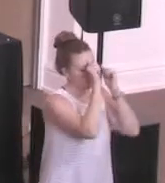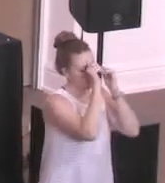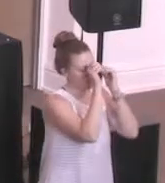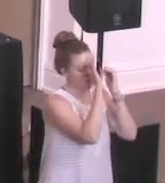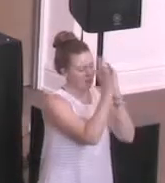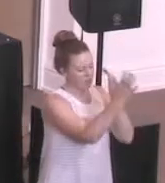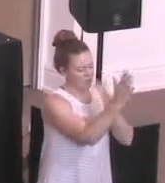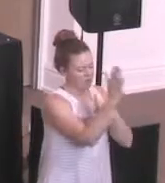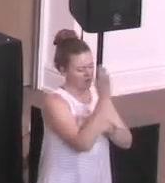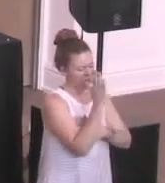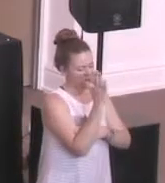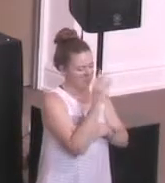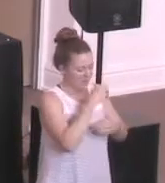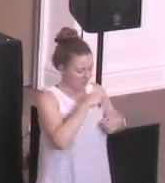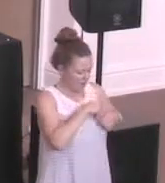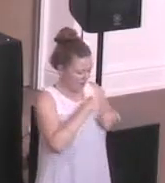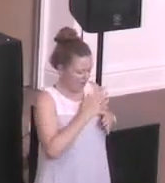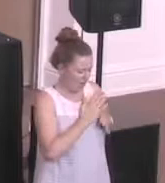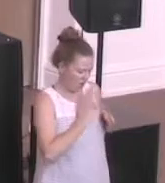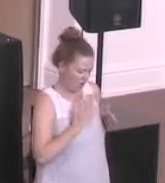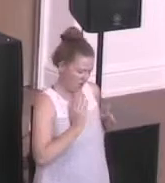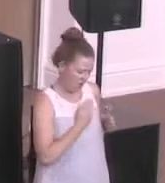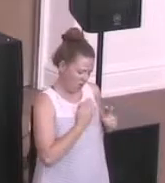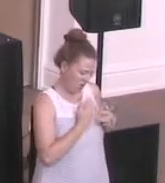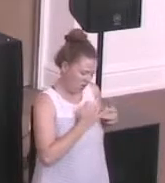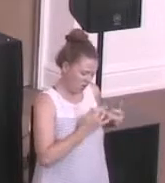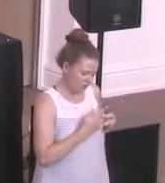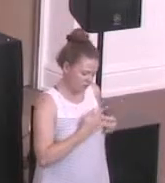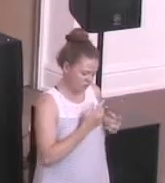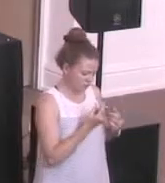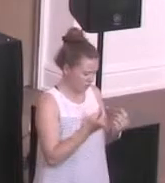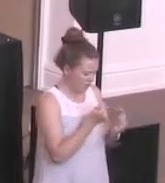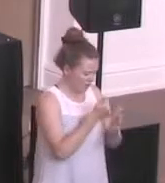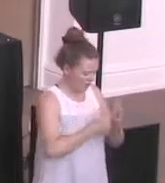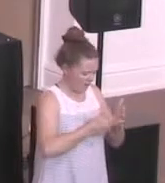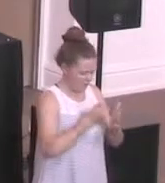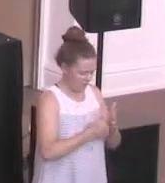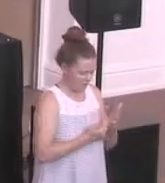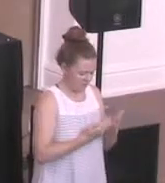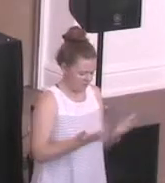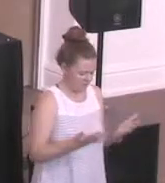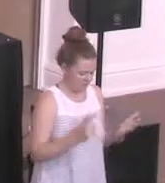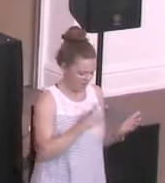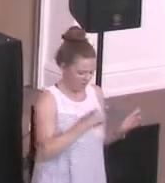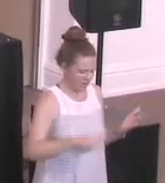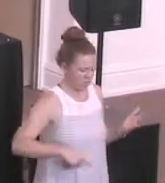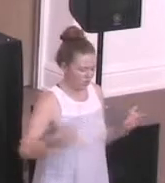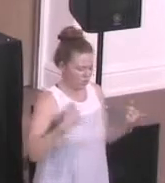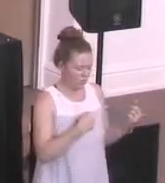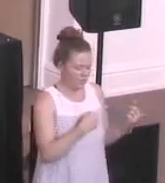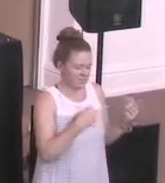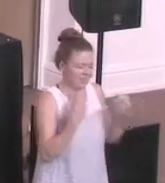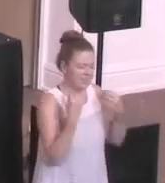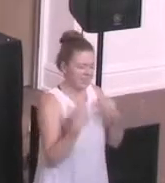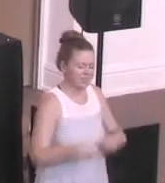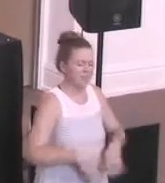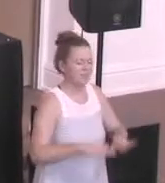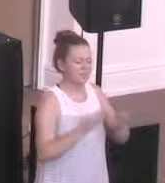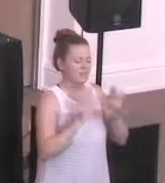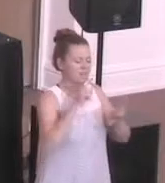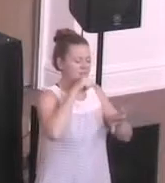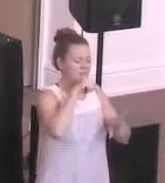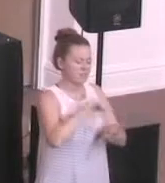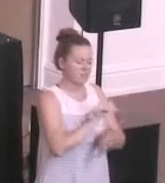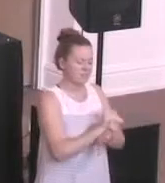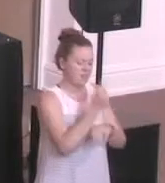midst of our hearts and in our lives, Lord. You're in everything. Lord, we give you this night, Father God. Be glorified in this